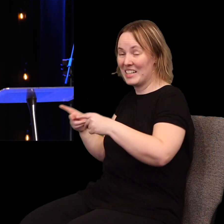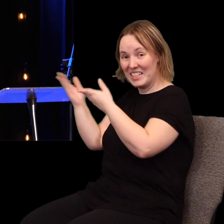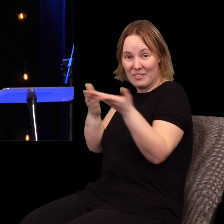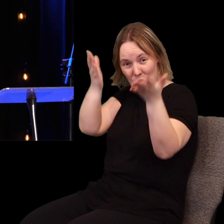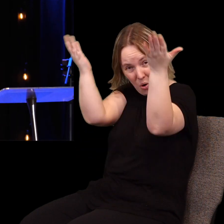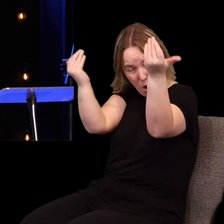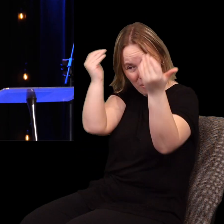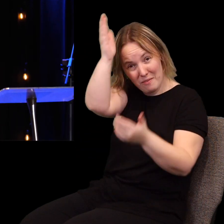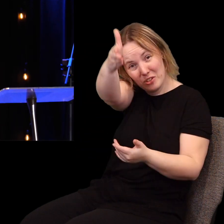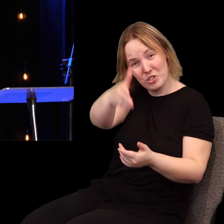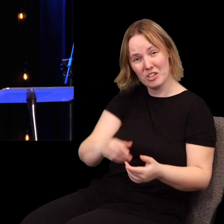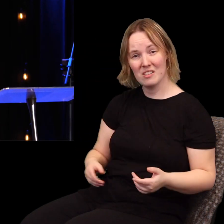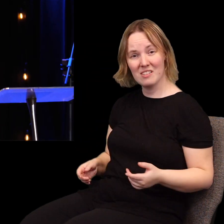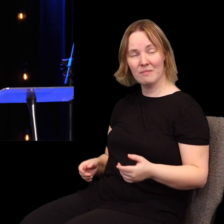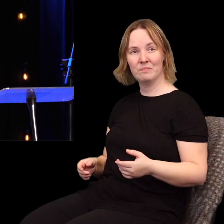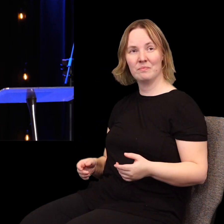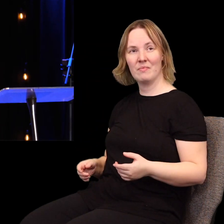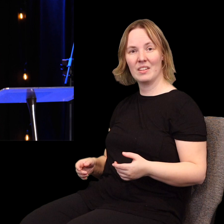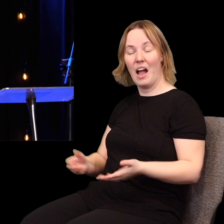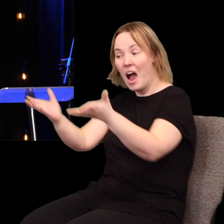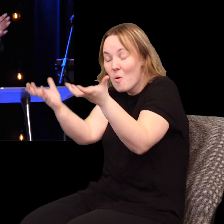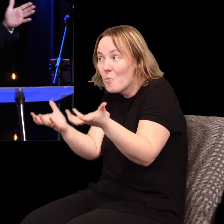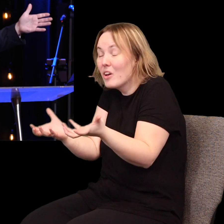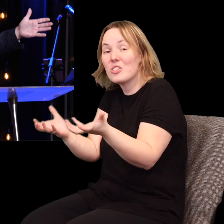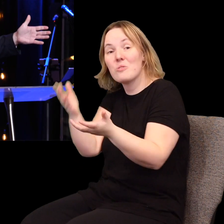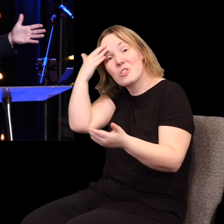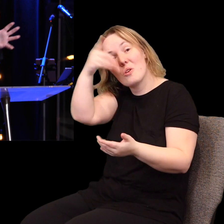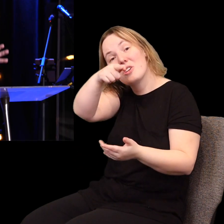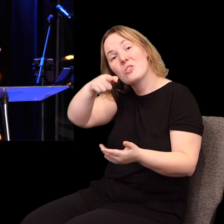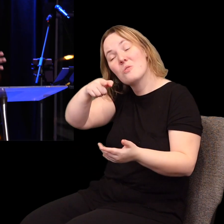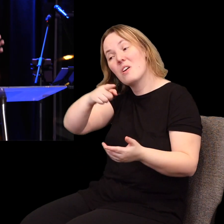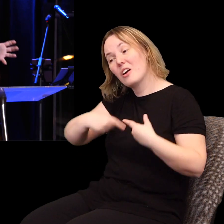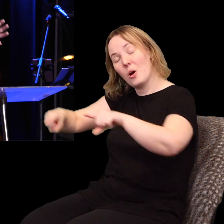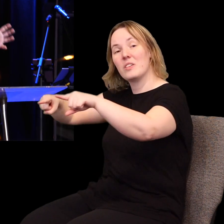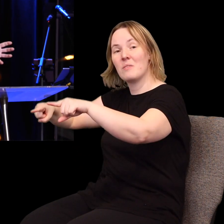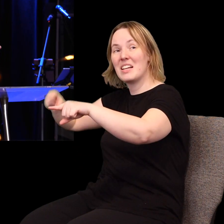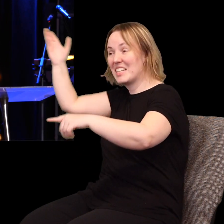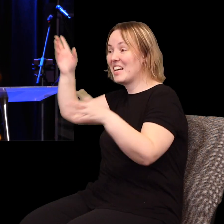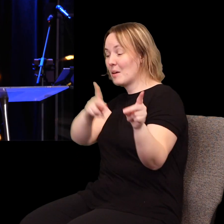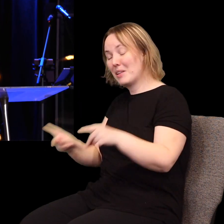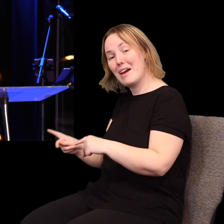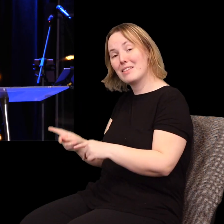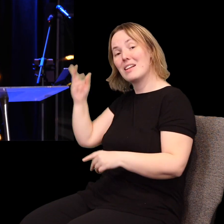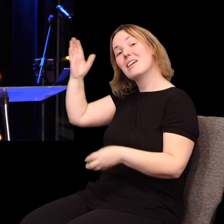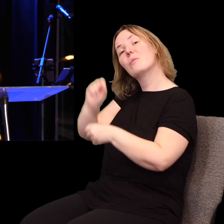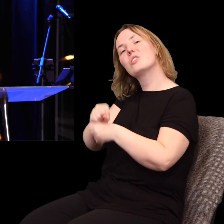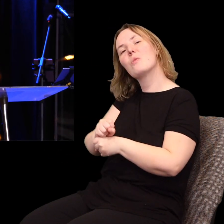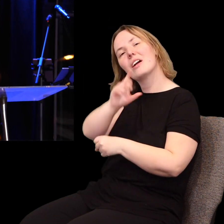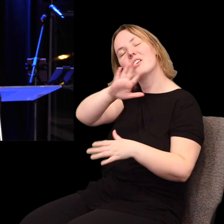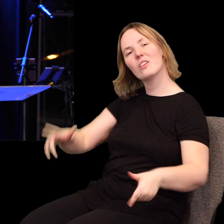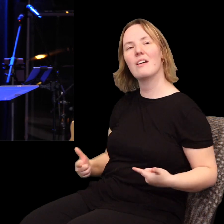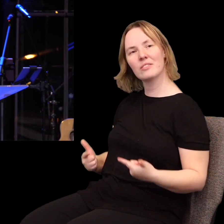give you hope and to give you what? A future. I want you to know that you're going somewhere. I want you to know that I have a plan, that I want to work in